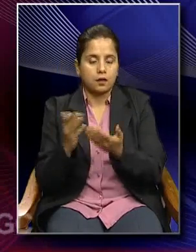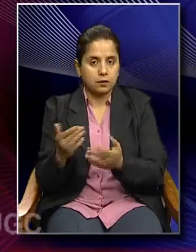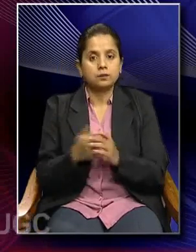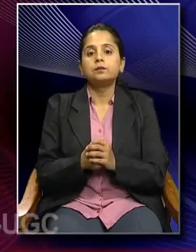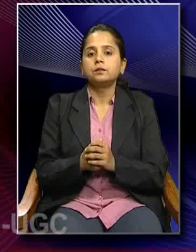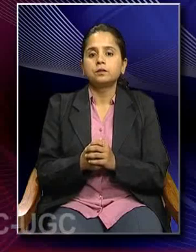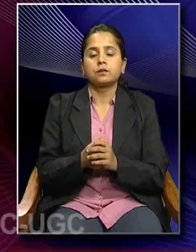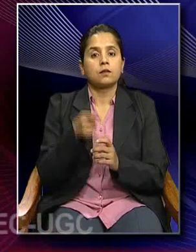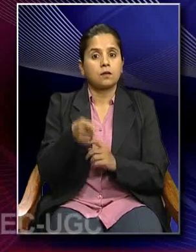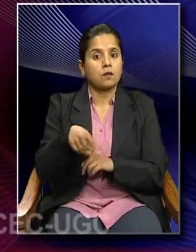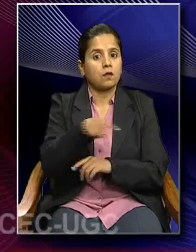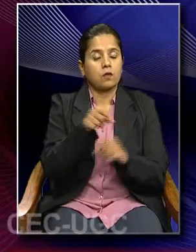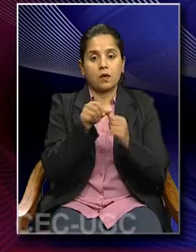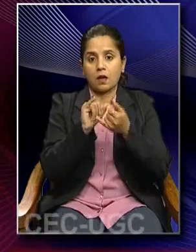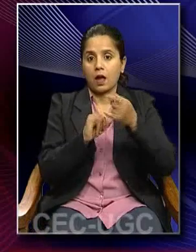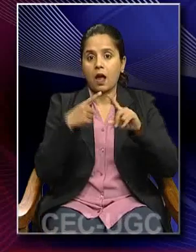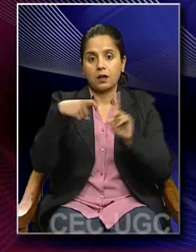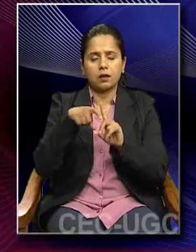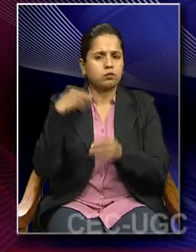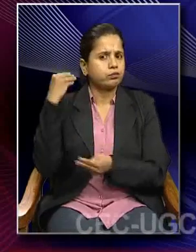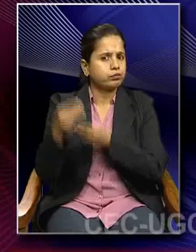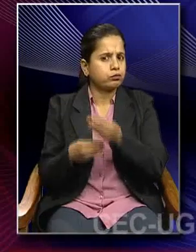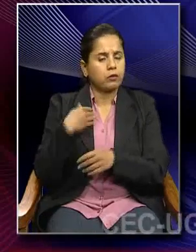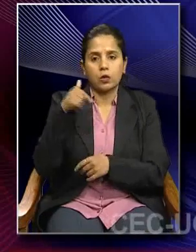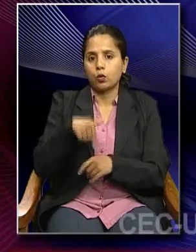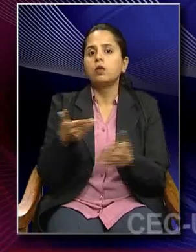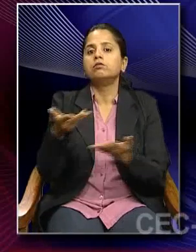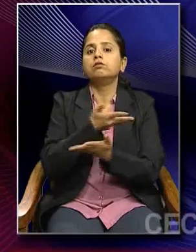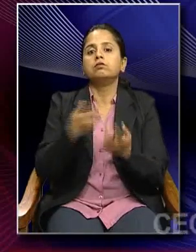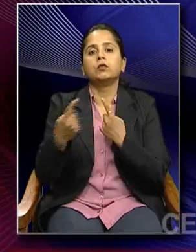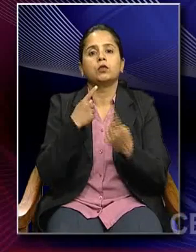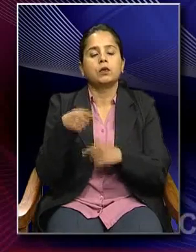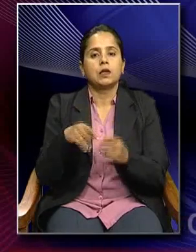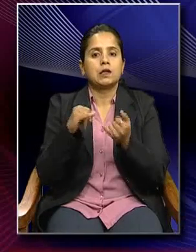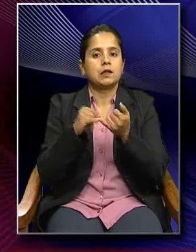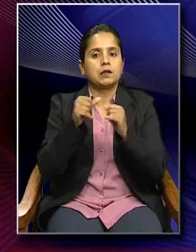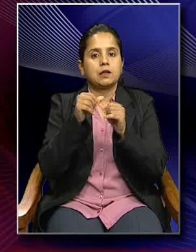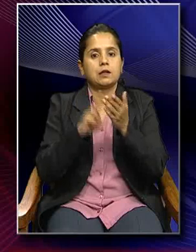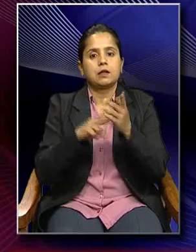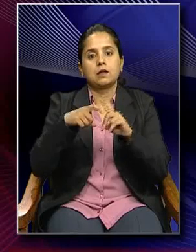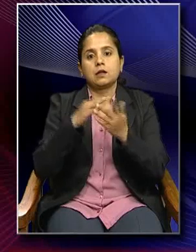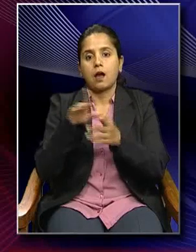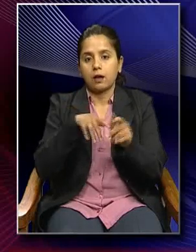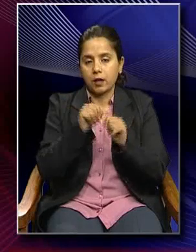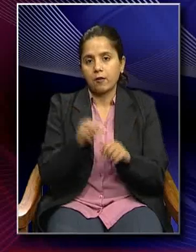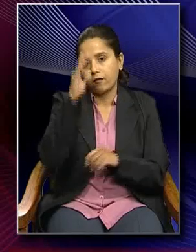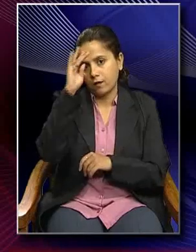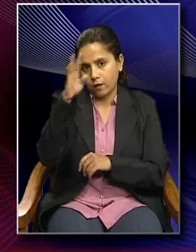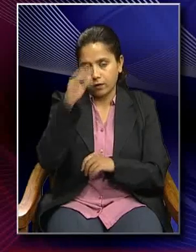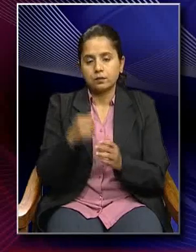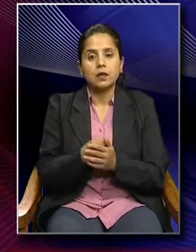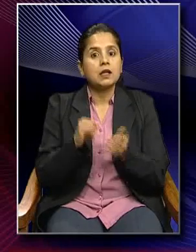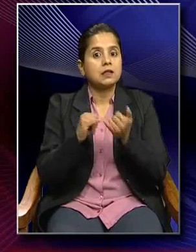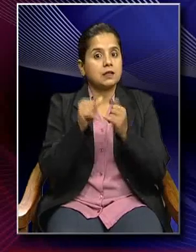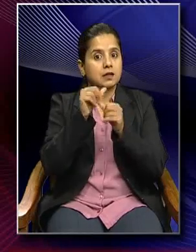And from the Astik tradition, we are today discussing Sāṅkhya philosophy. So